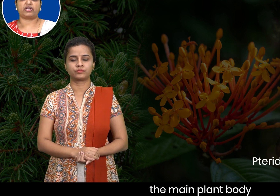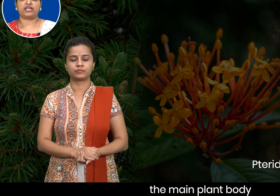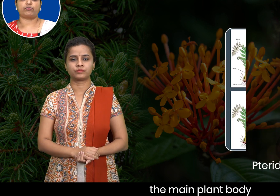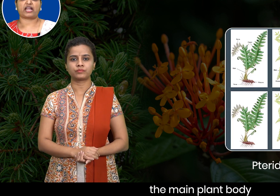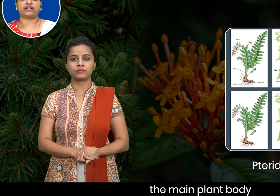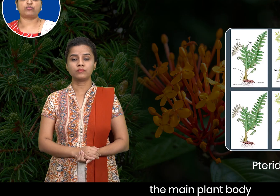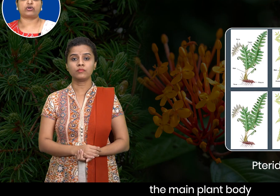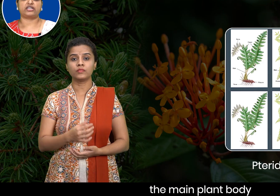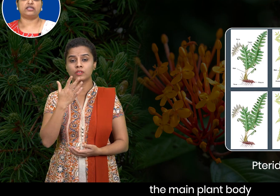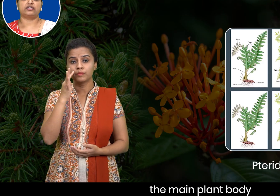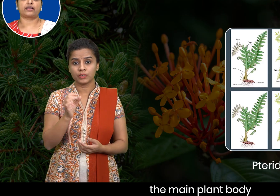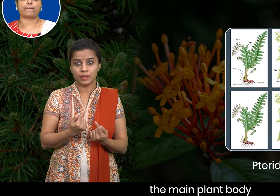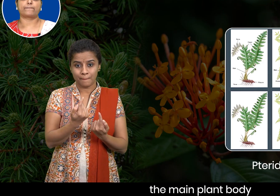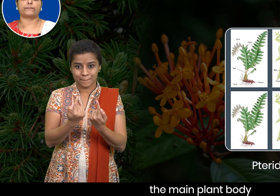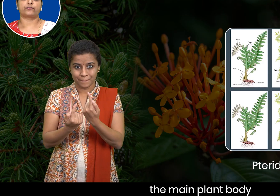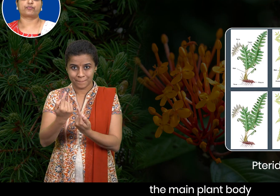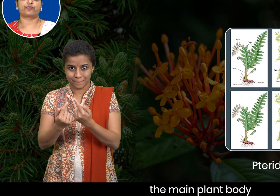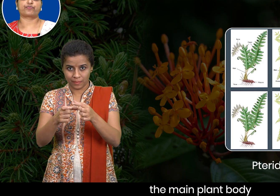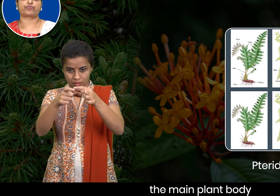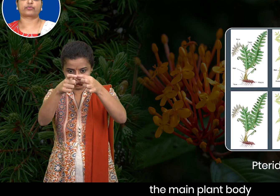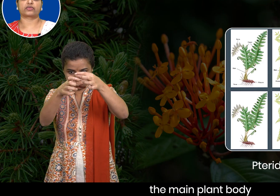The main plant body